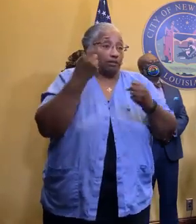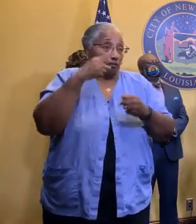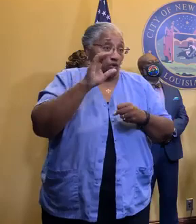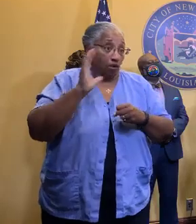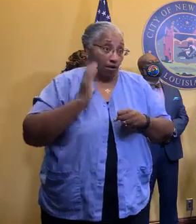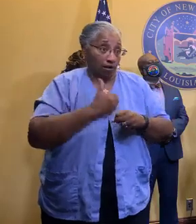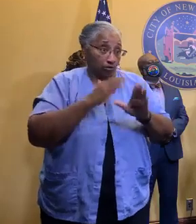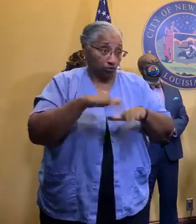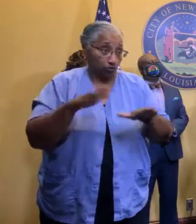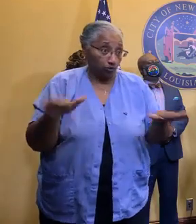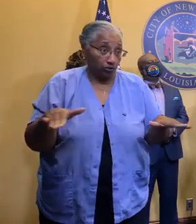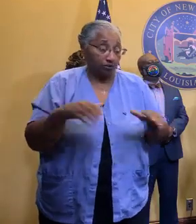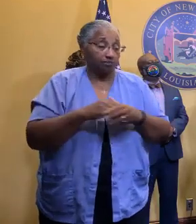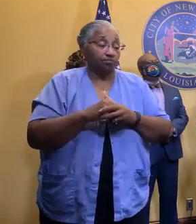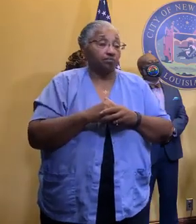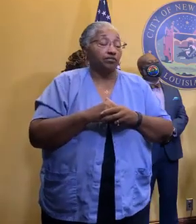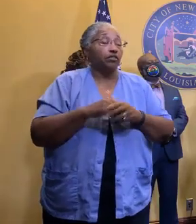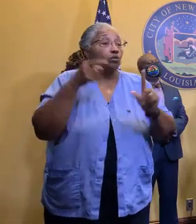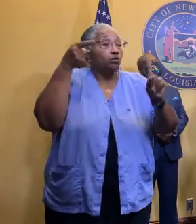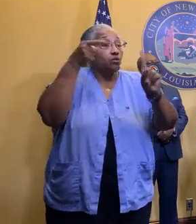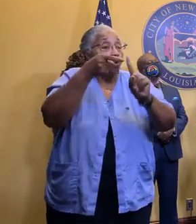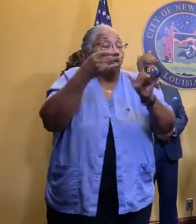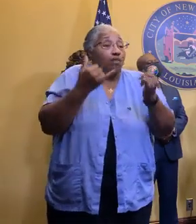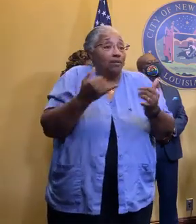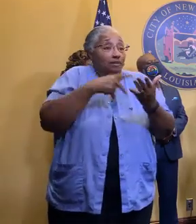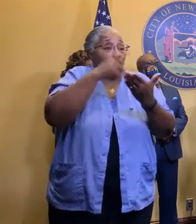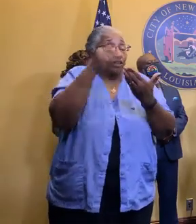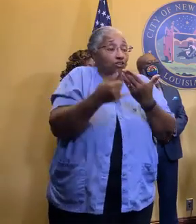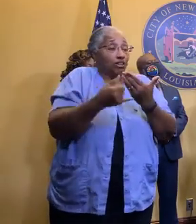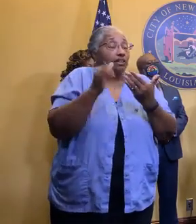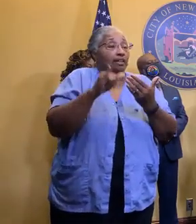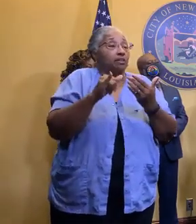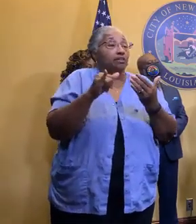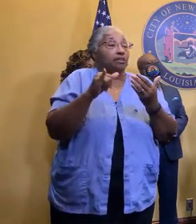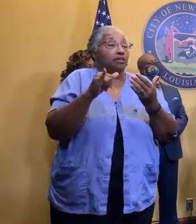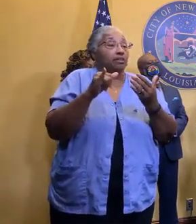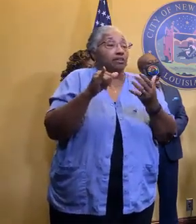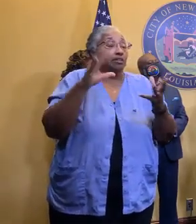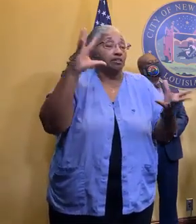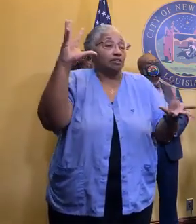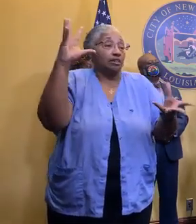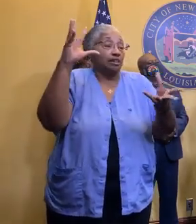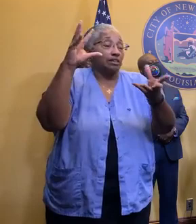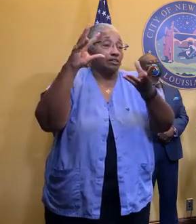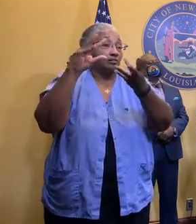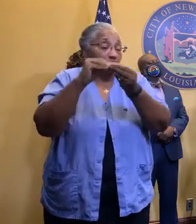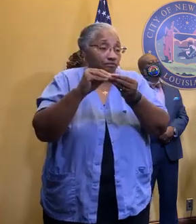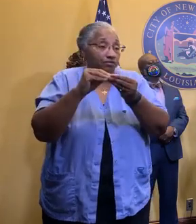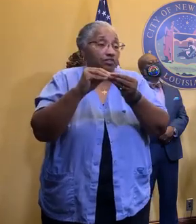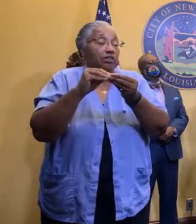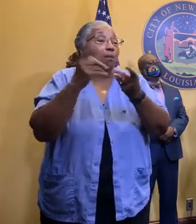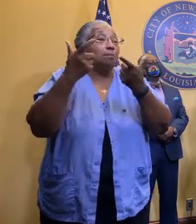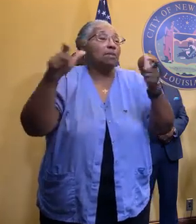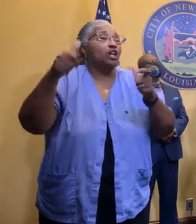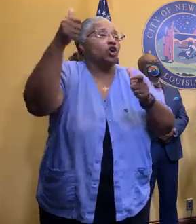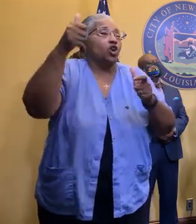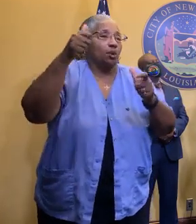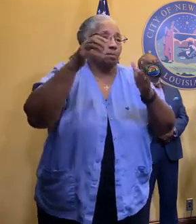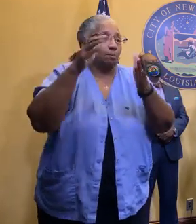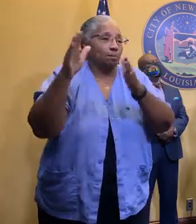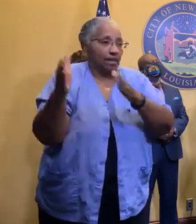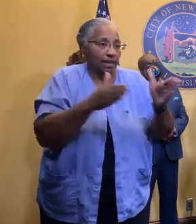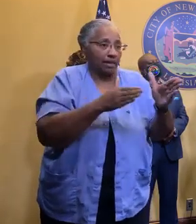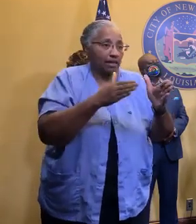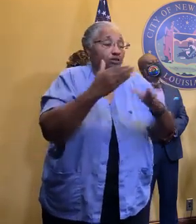Children, the outcomes of this project can be folded directly into larger and more comprehensive plan to improve